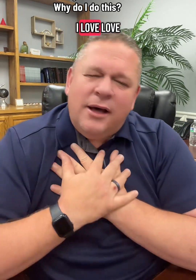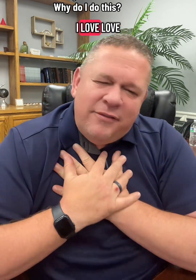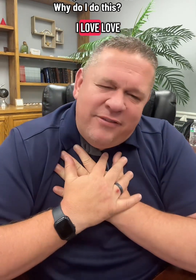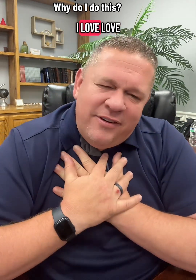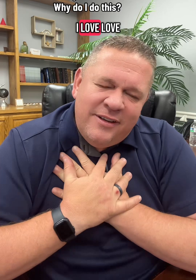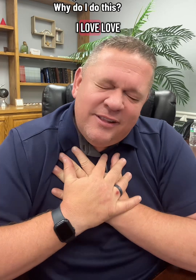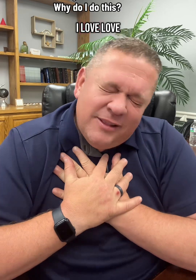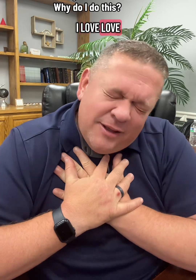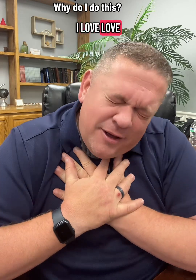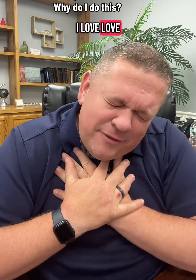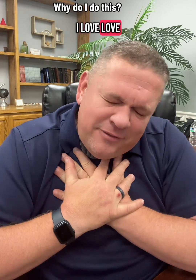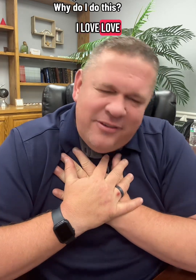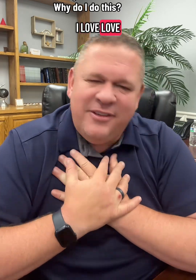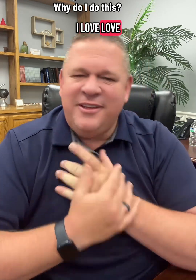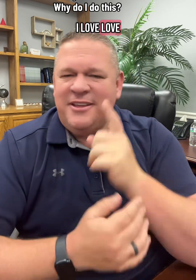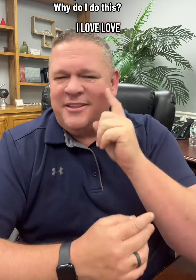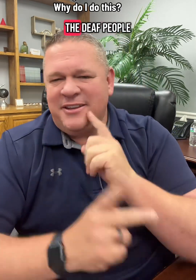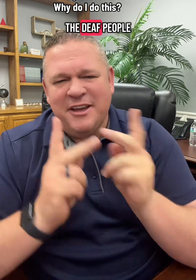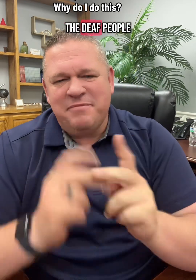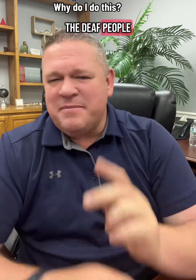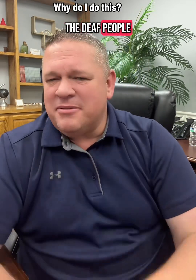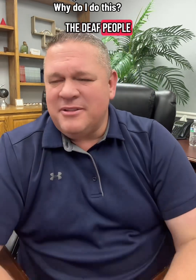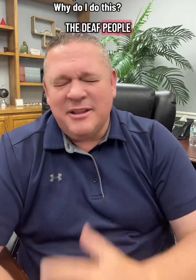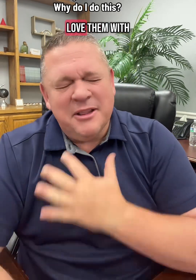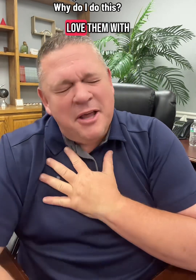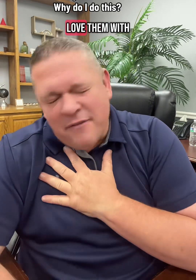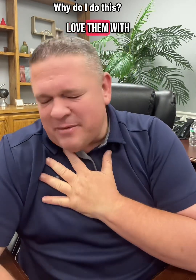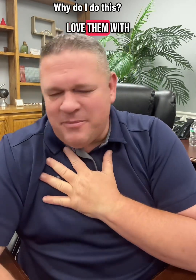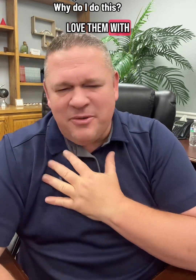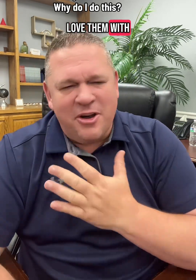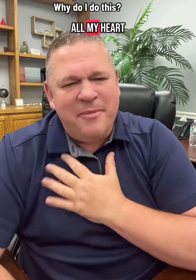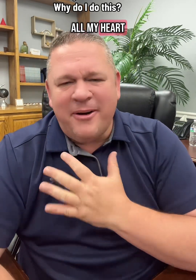love the deaf people. I love them with all my heart.